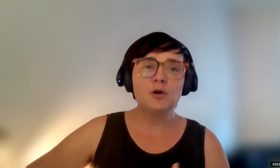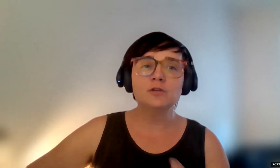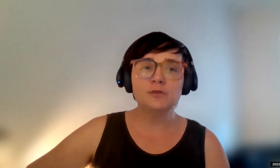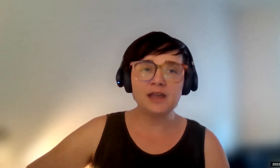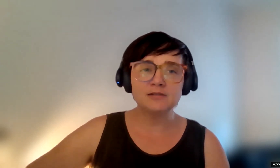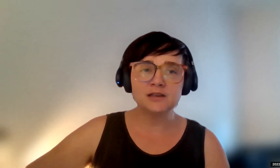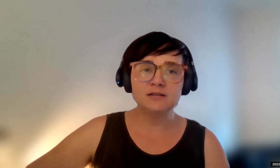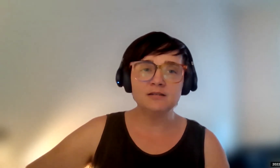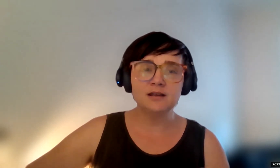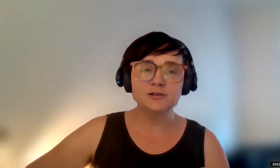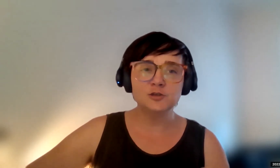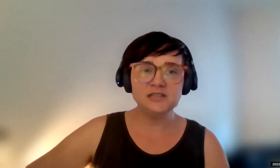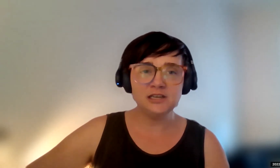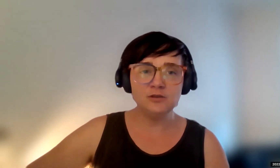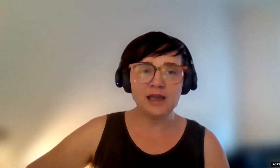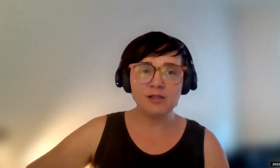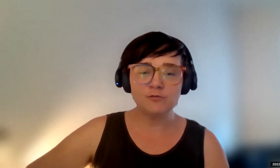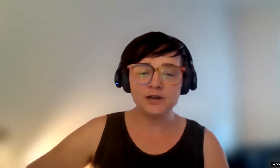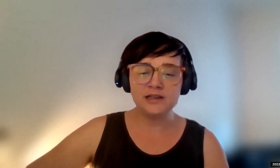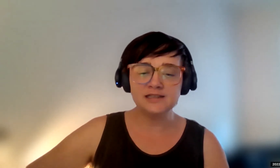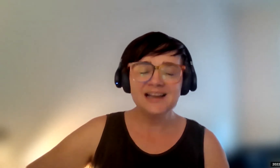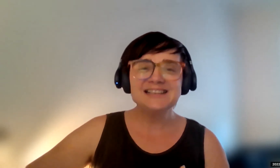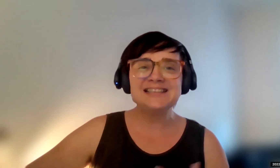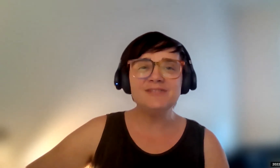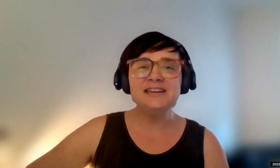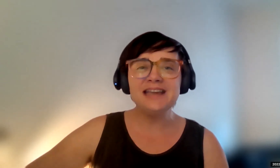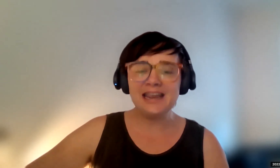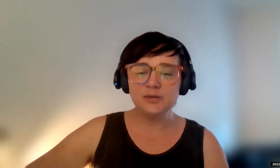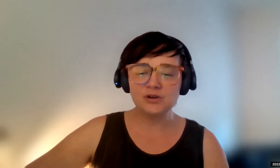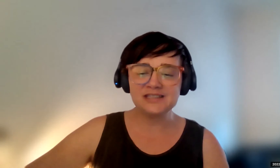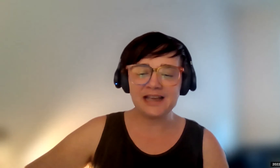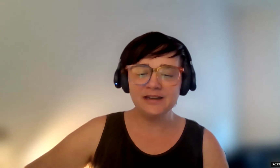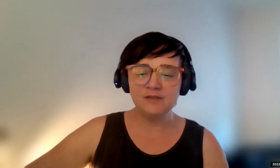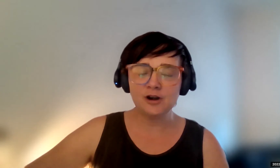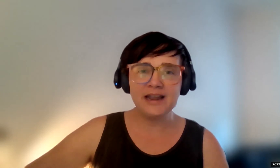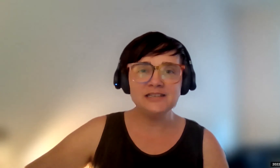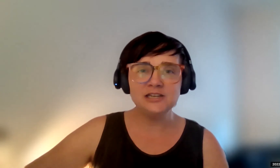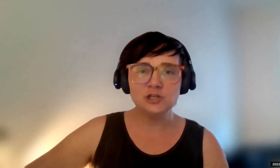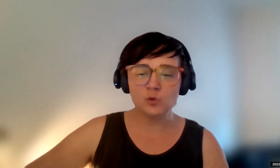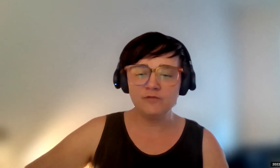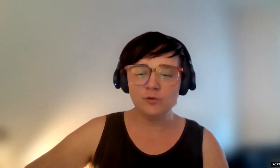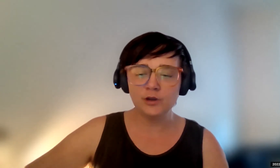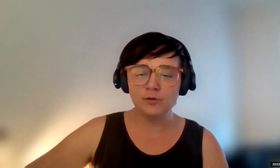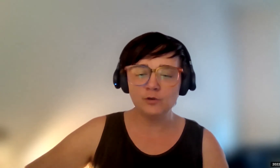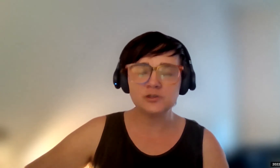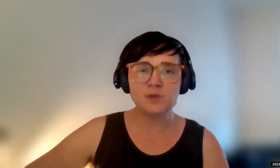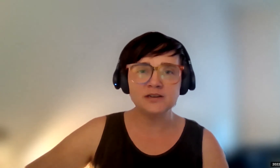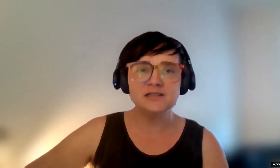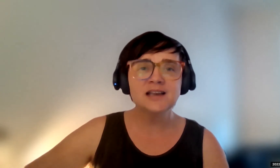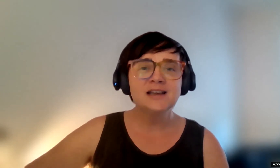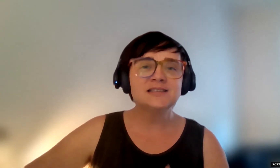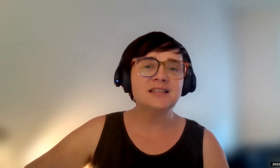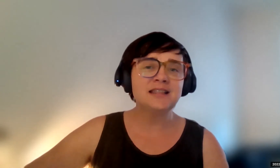of over 3,000 LGBTQ Californians, 78% of our 18 to